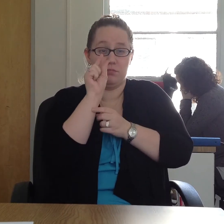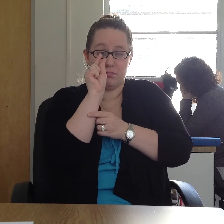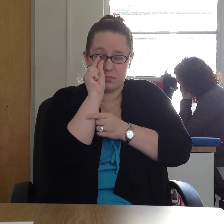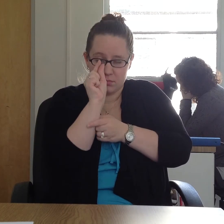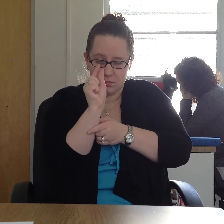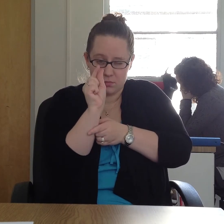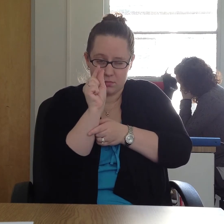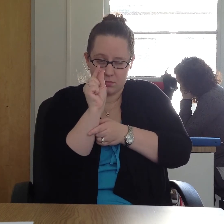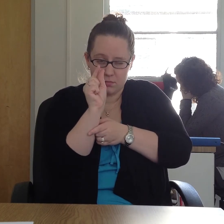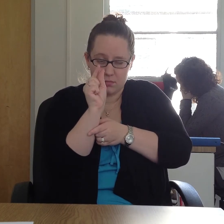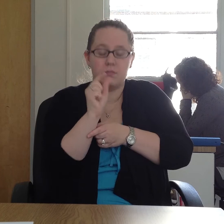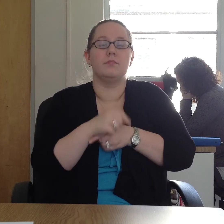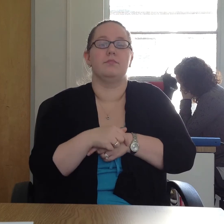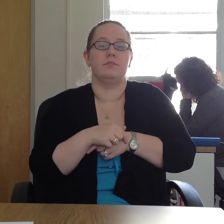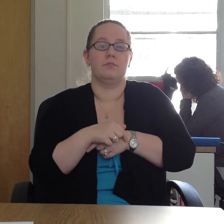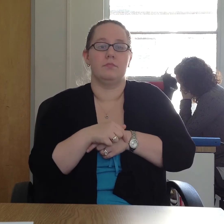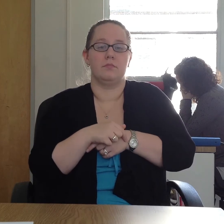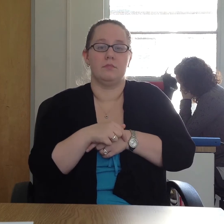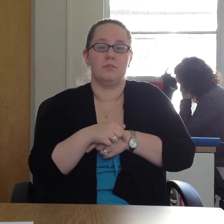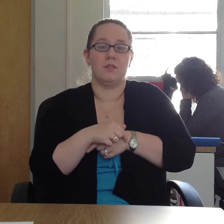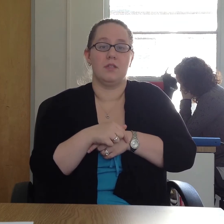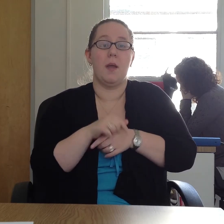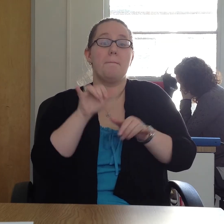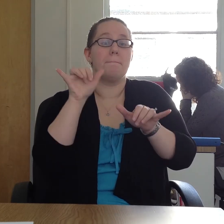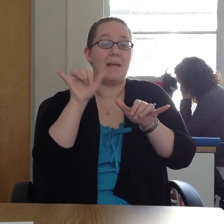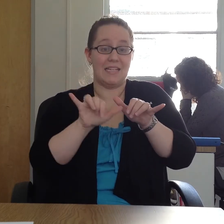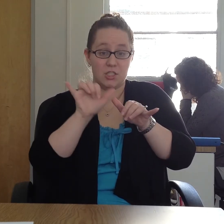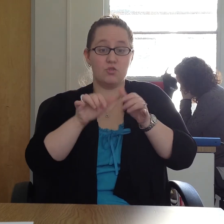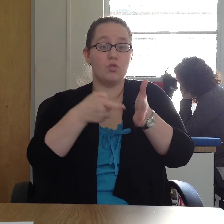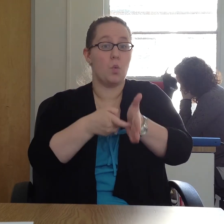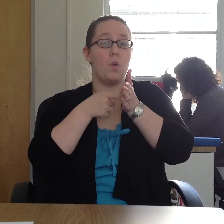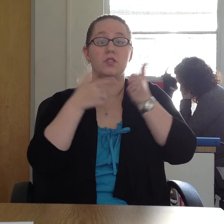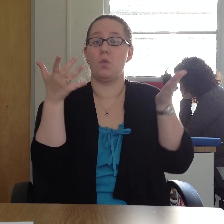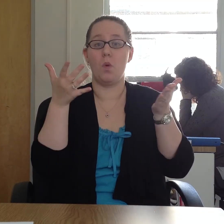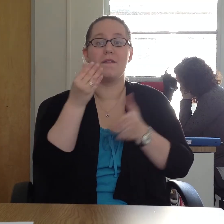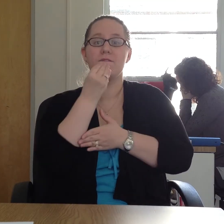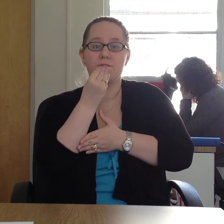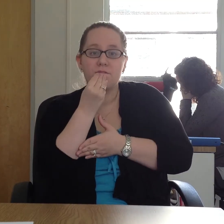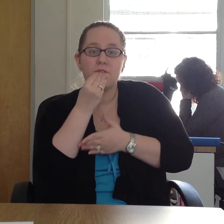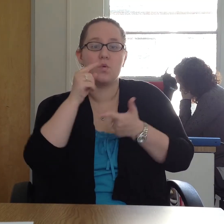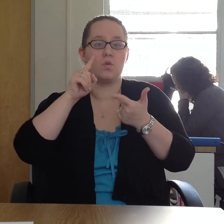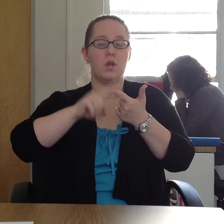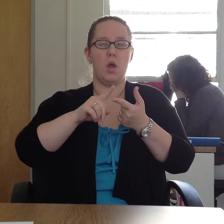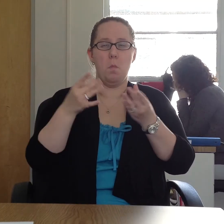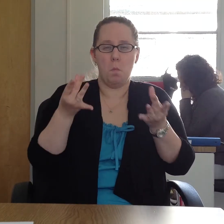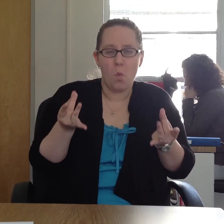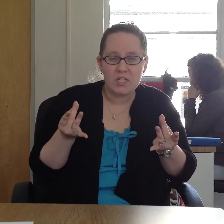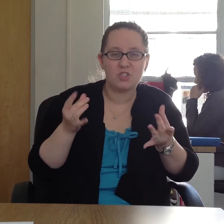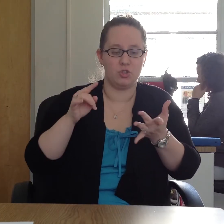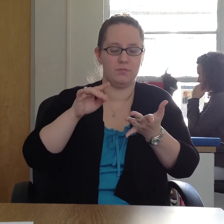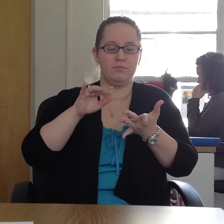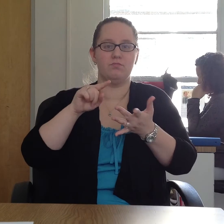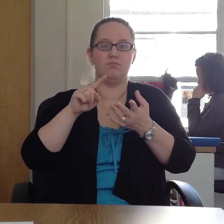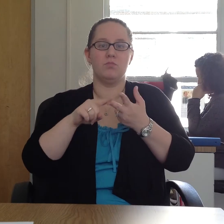thing, bacteria requires food, moisture, and the proper temperature for growth.